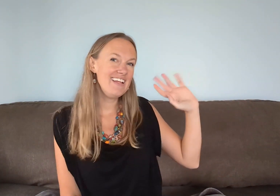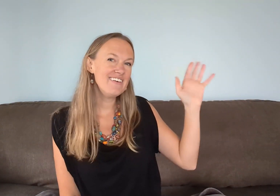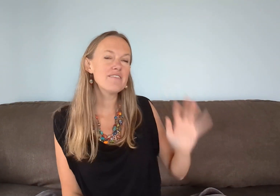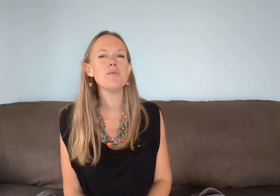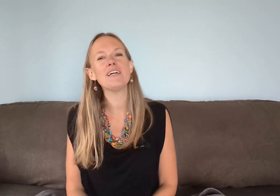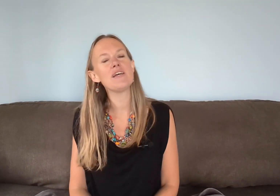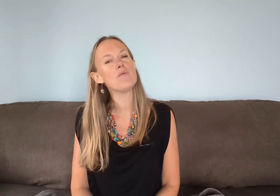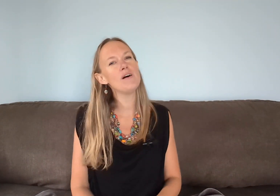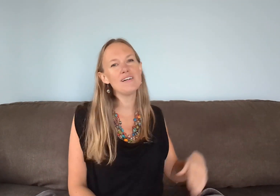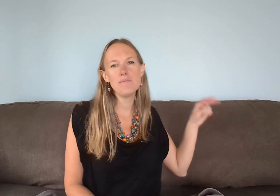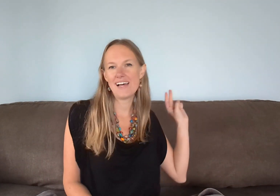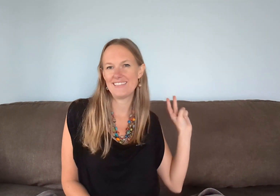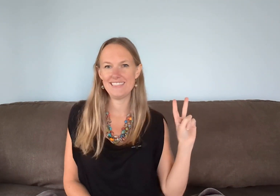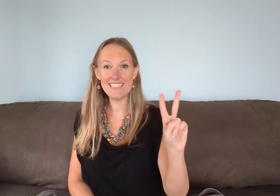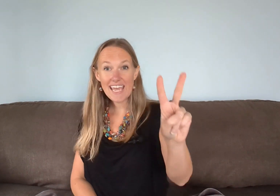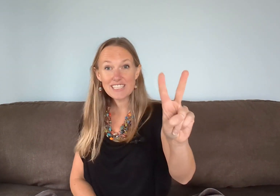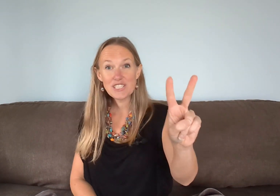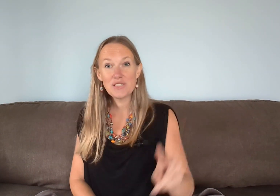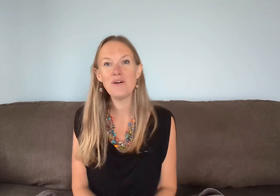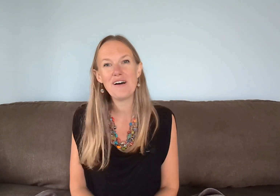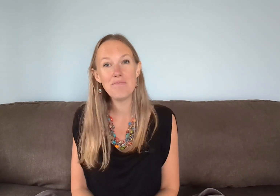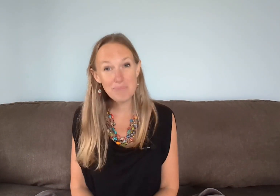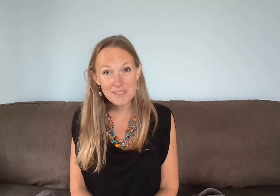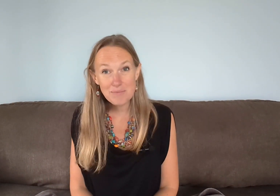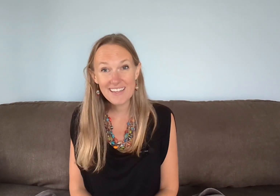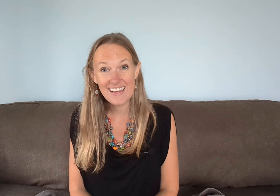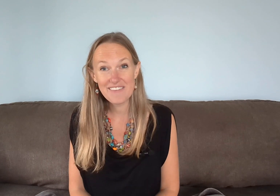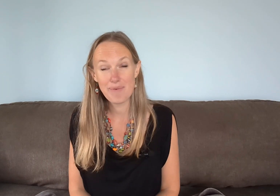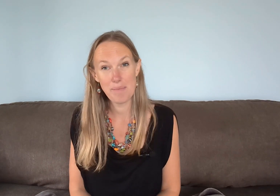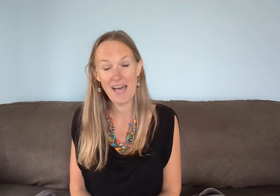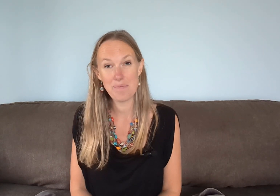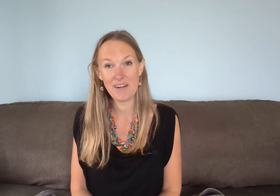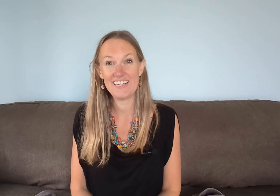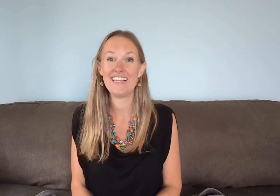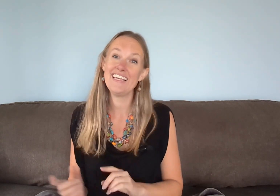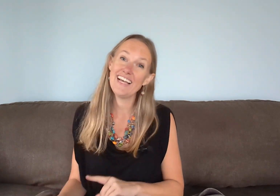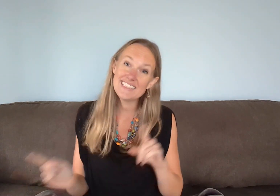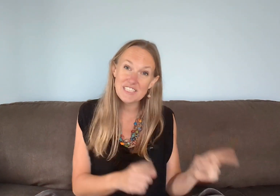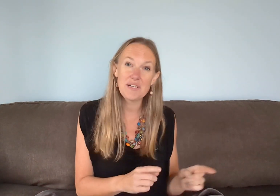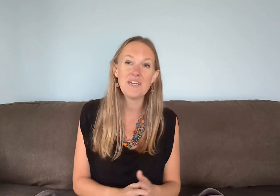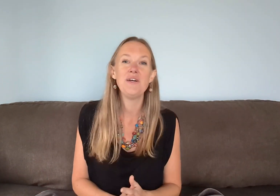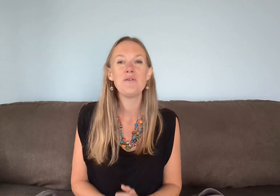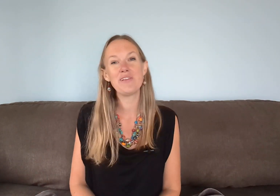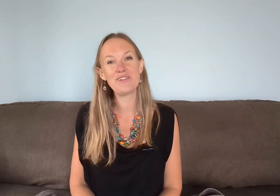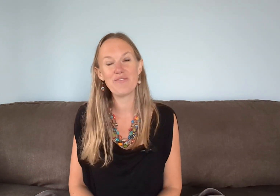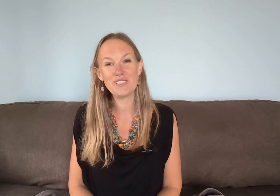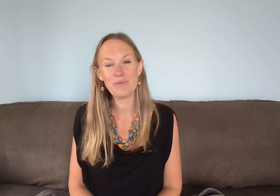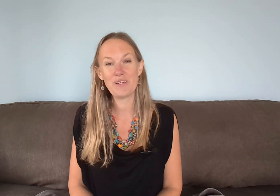Hello, everyone, and welcome back to day 2 of Build My Life by Pat Barrett. Yesterday, we learned verse 1 and